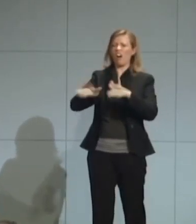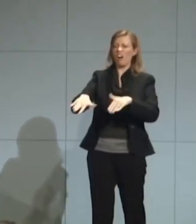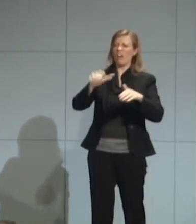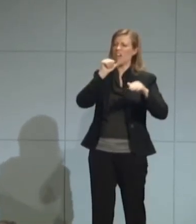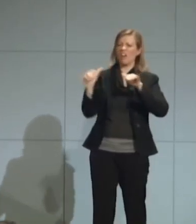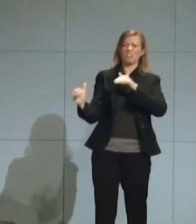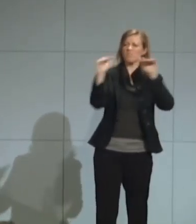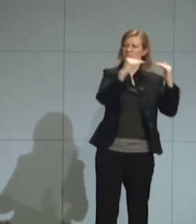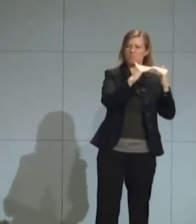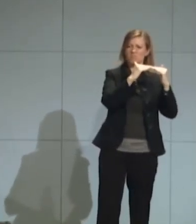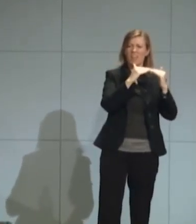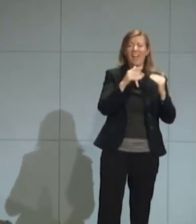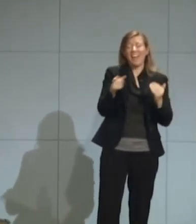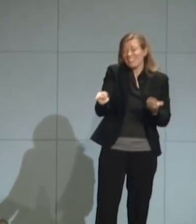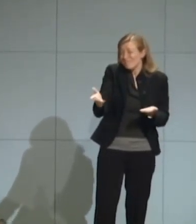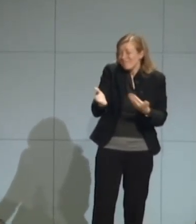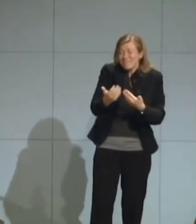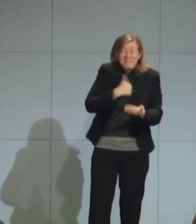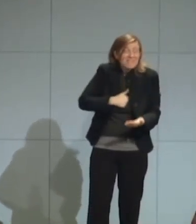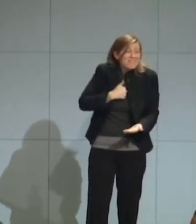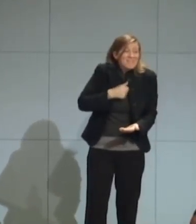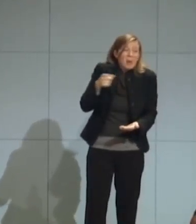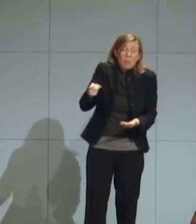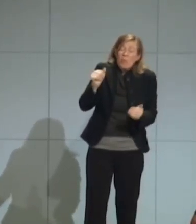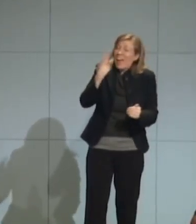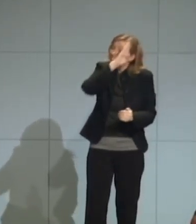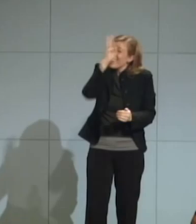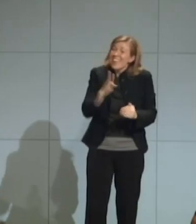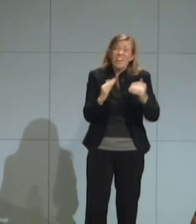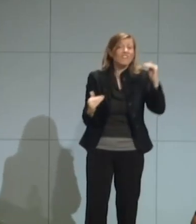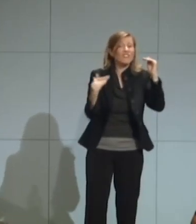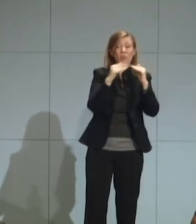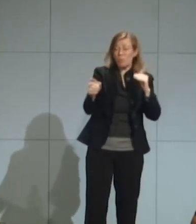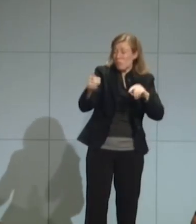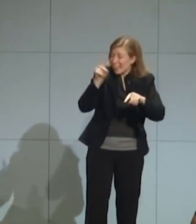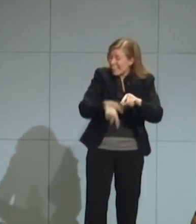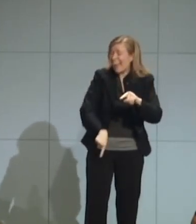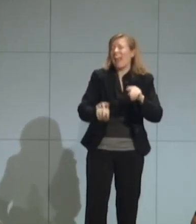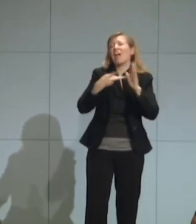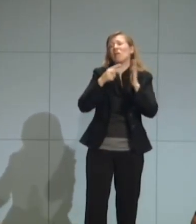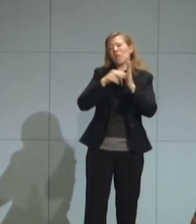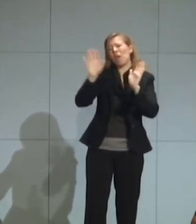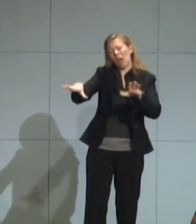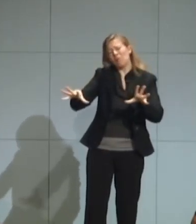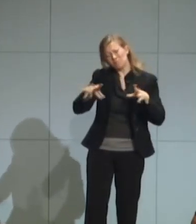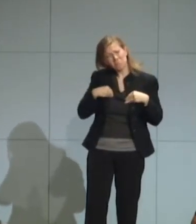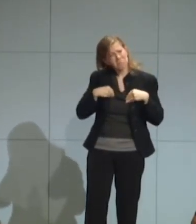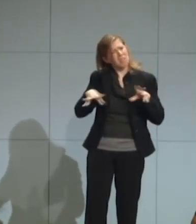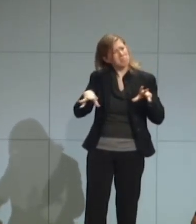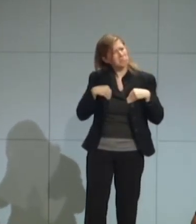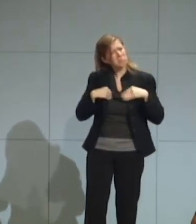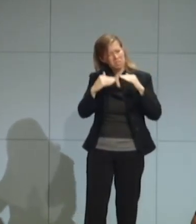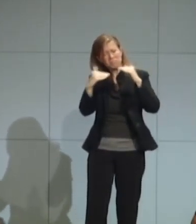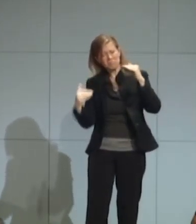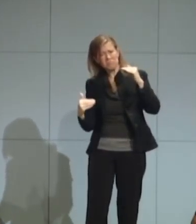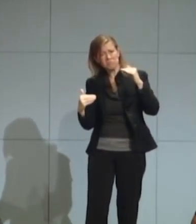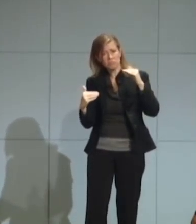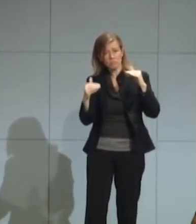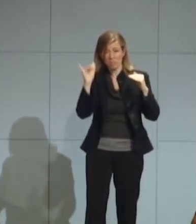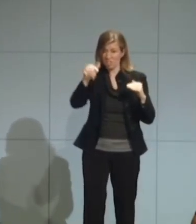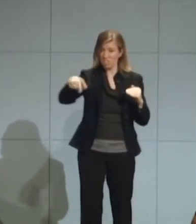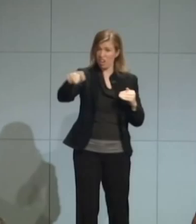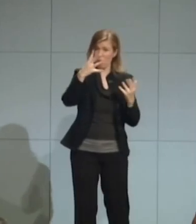a 36-point gap. That's not acceptable. But in Washington, D.C., it's a 73-point gap, and folks act like there's